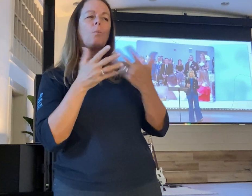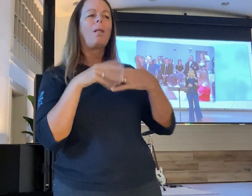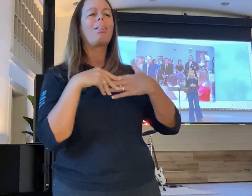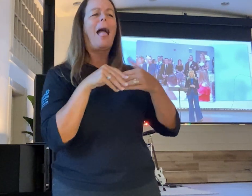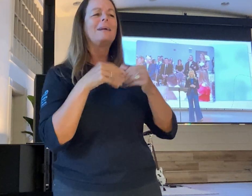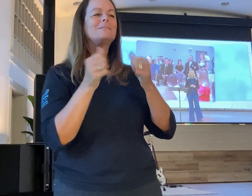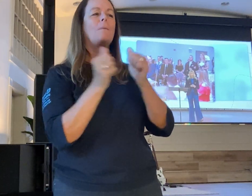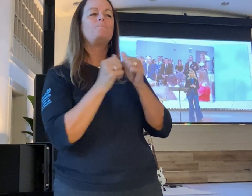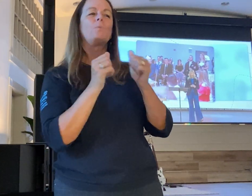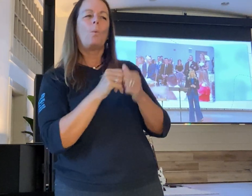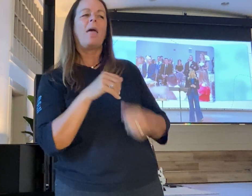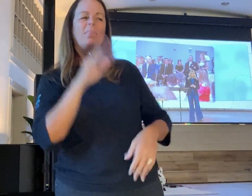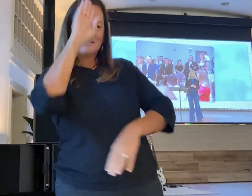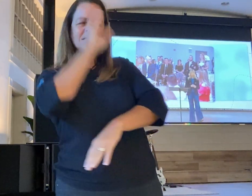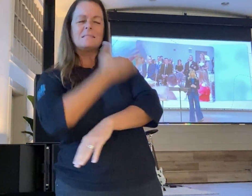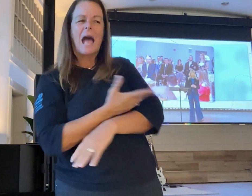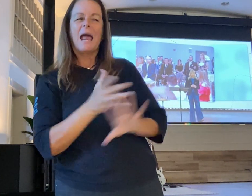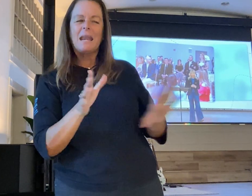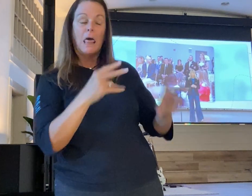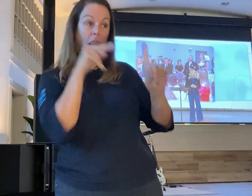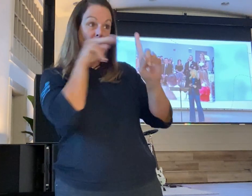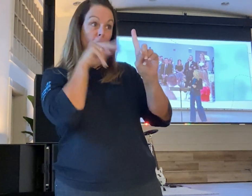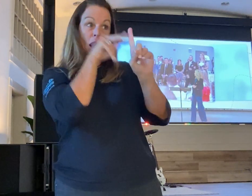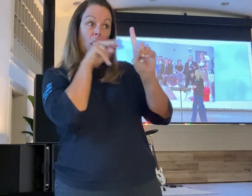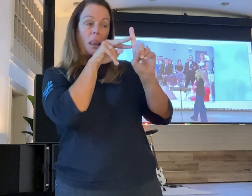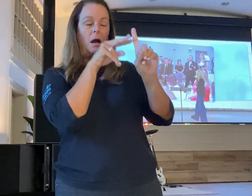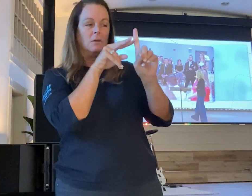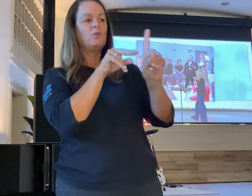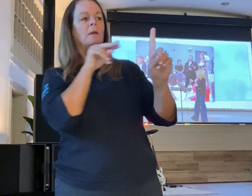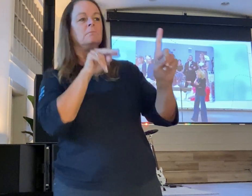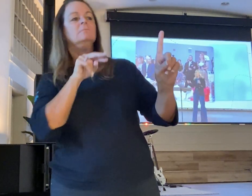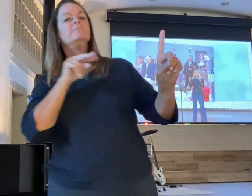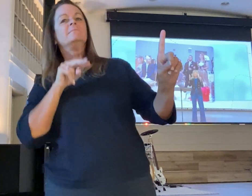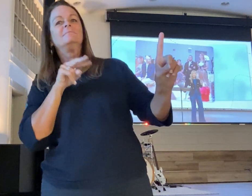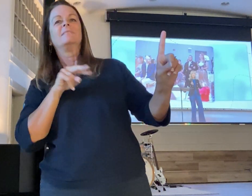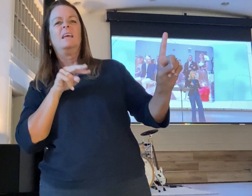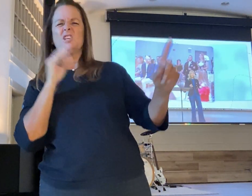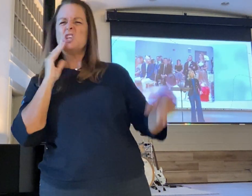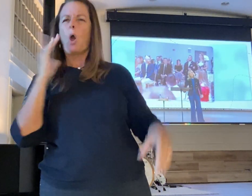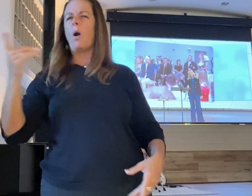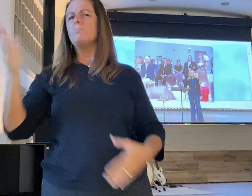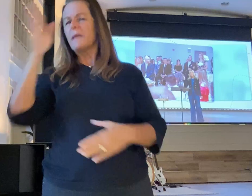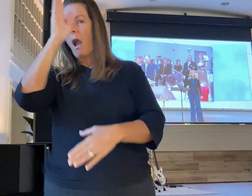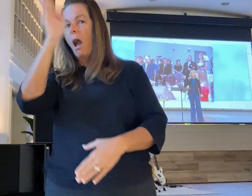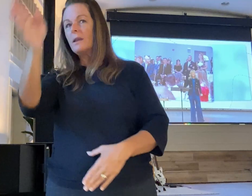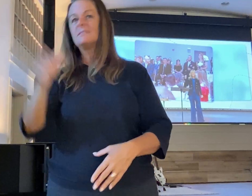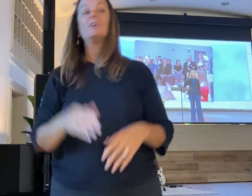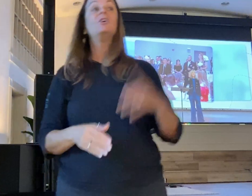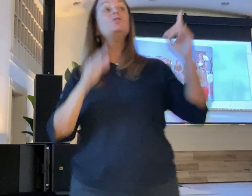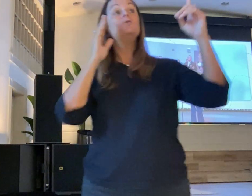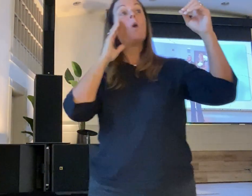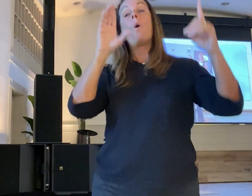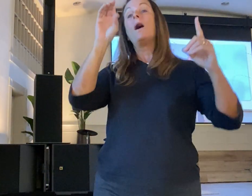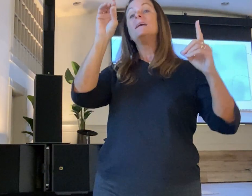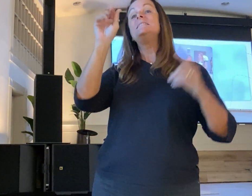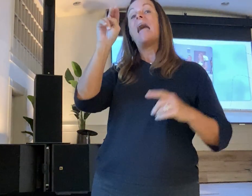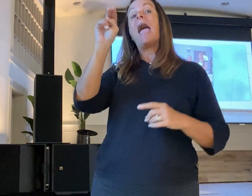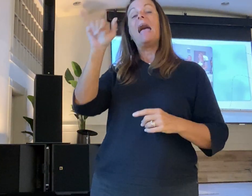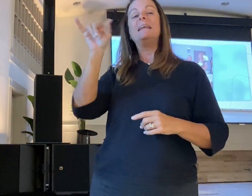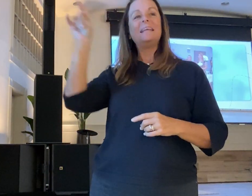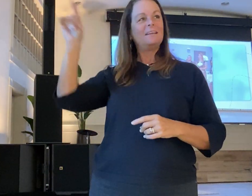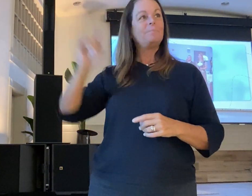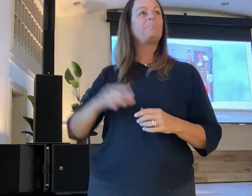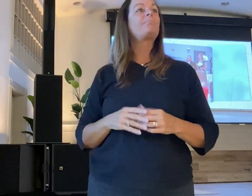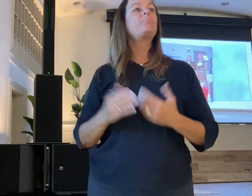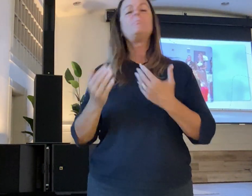have to make because she saw all of mine up close and personal. And next to her is Danny. If you're at our Jupiter campus, you know Danny is. He's